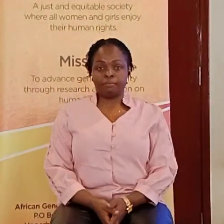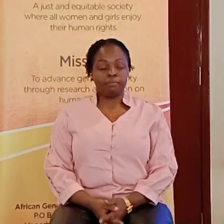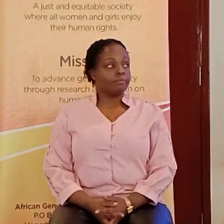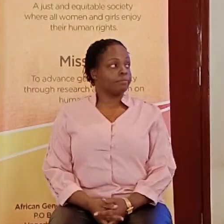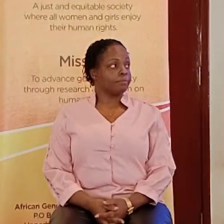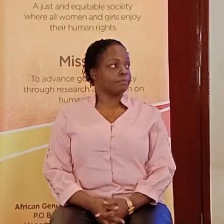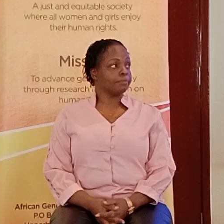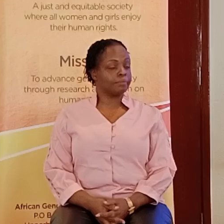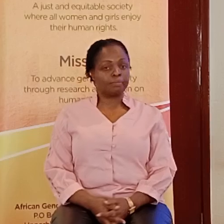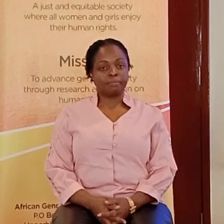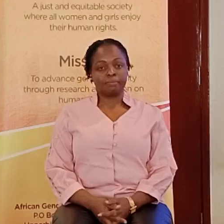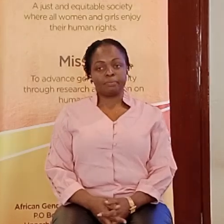Good morning.